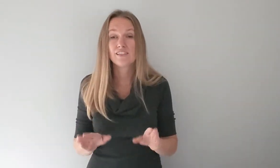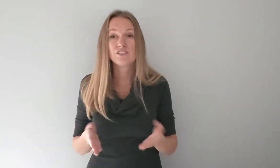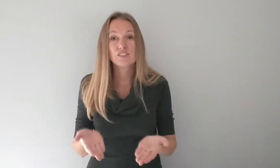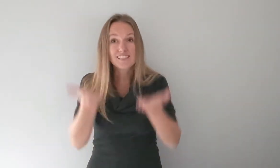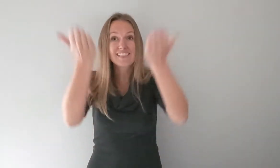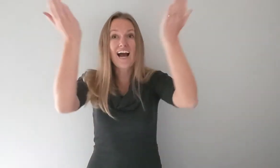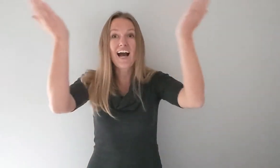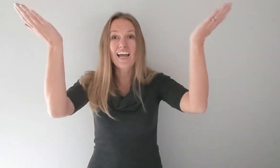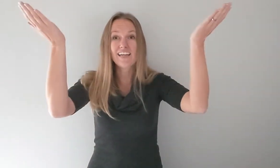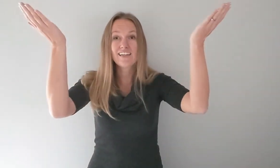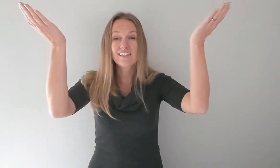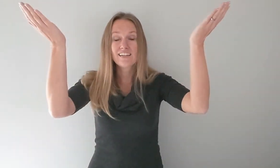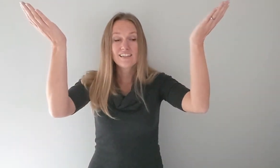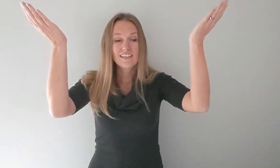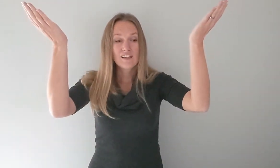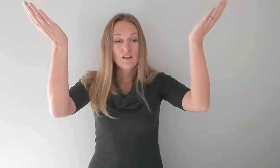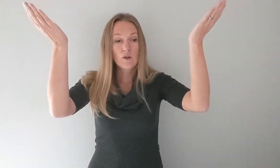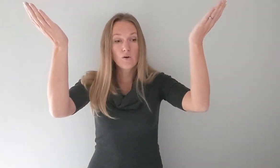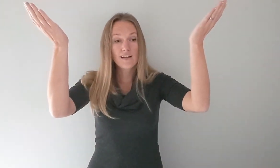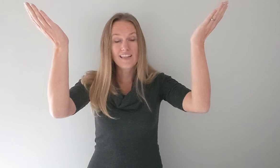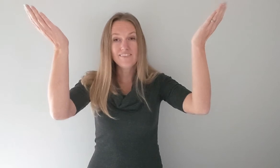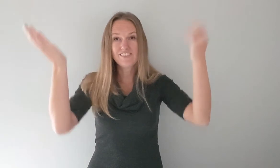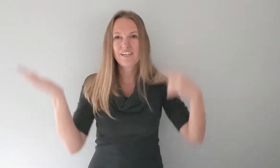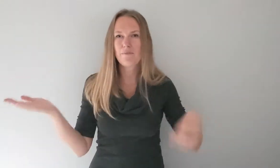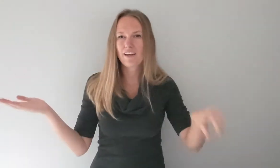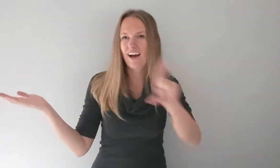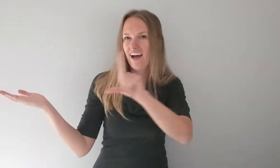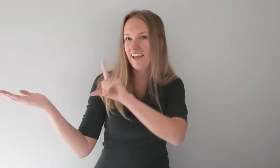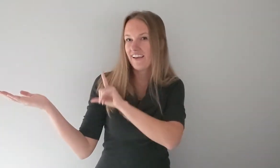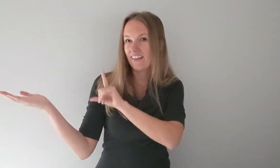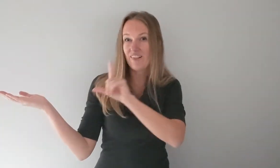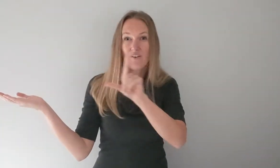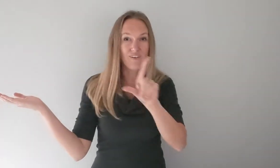to the sky, Lord, I lift your name on high. Lord,